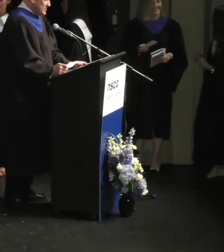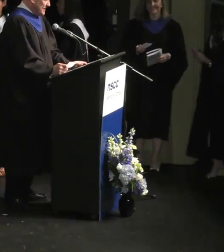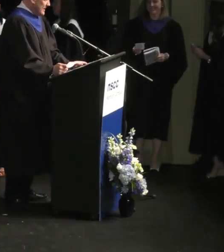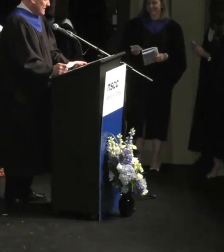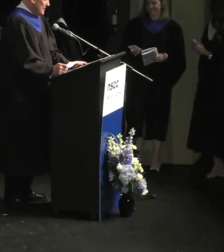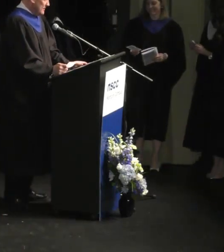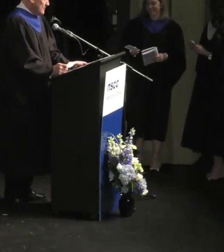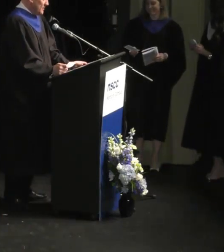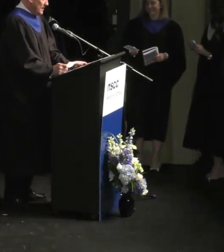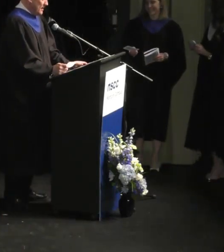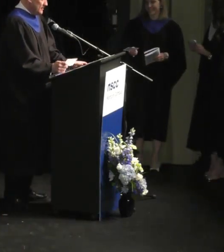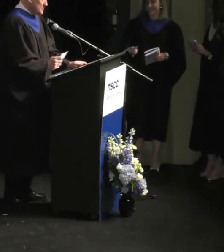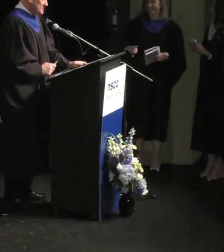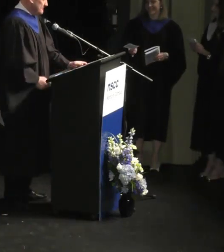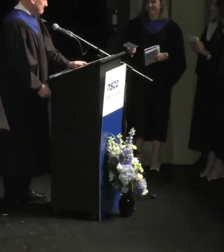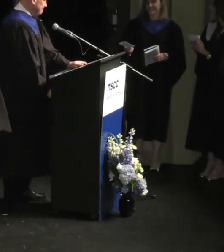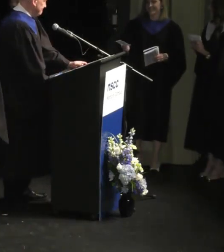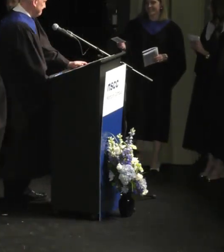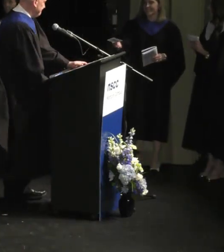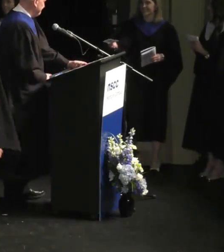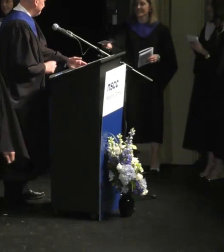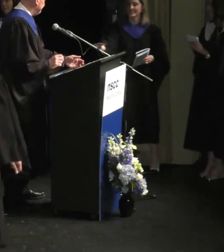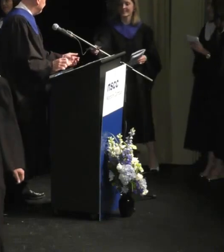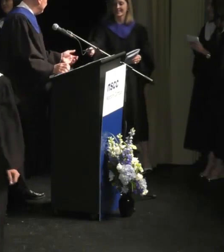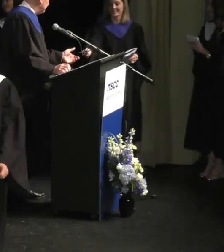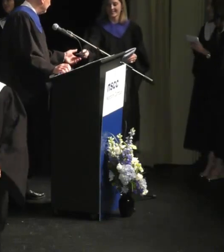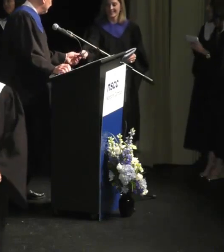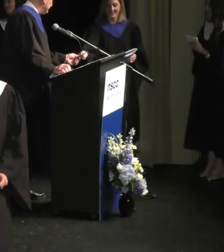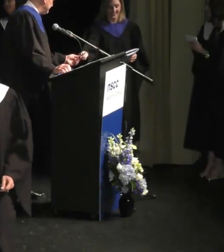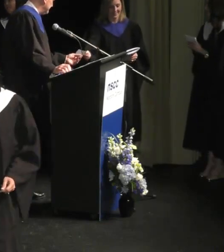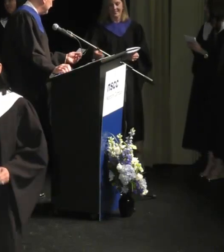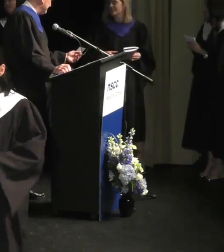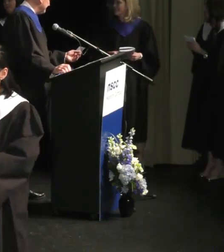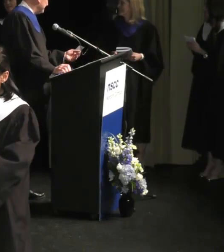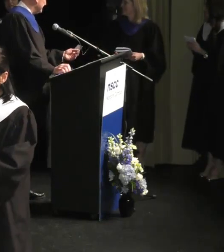Jillian Janega with honors.